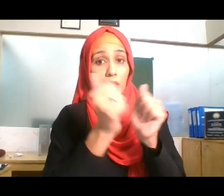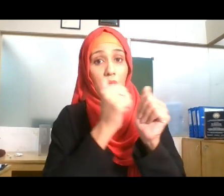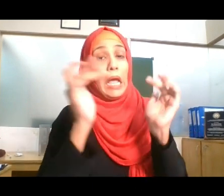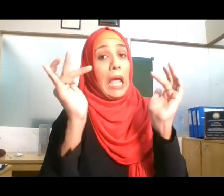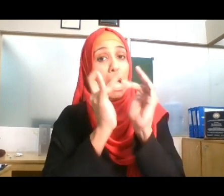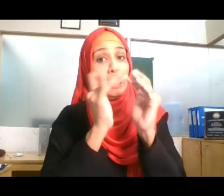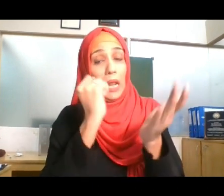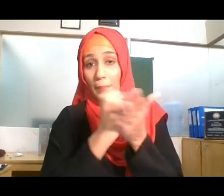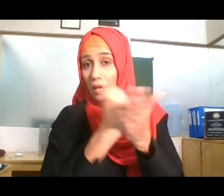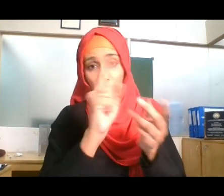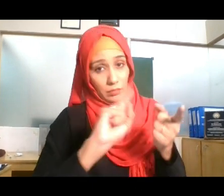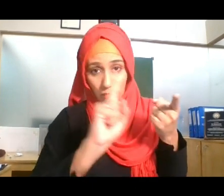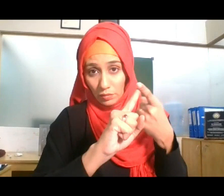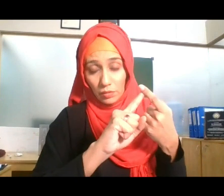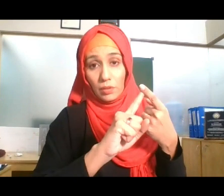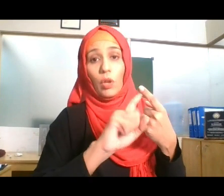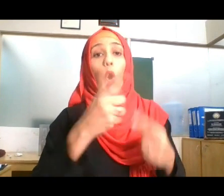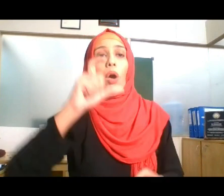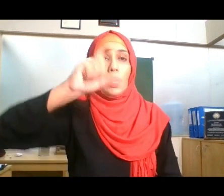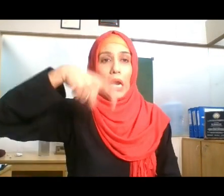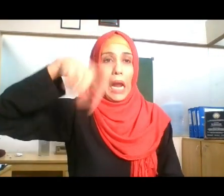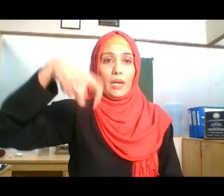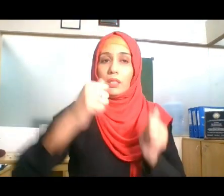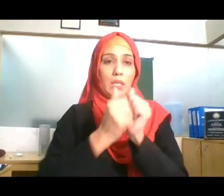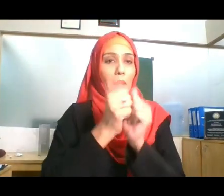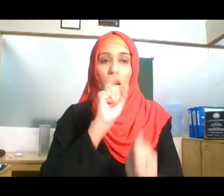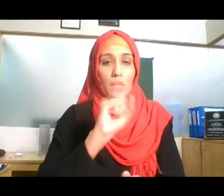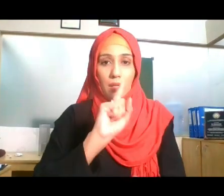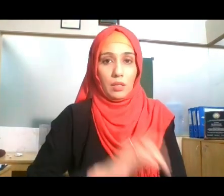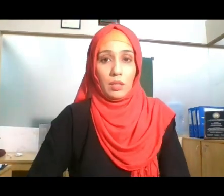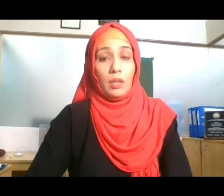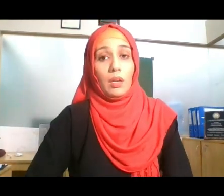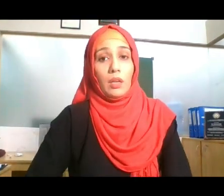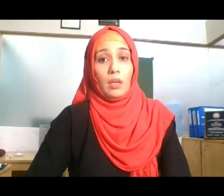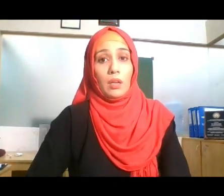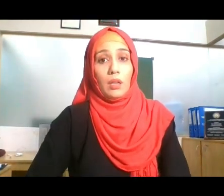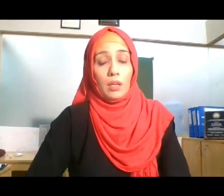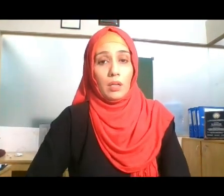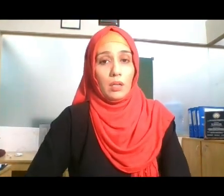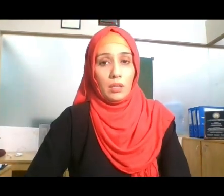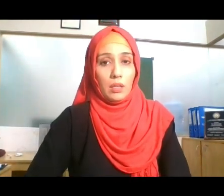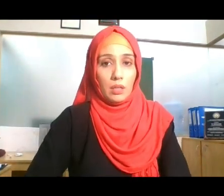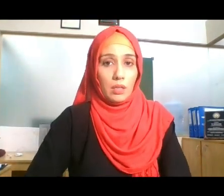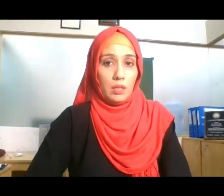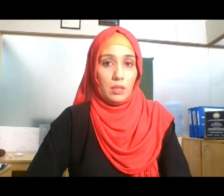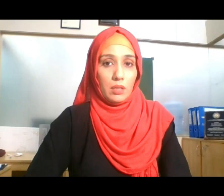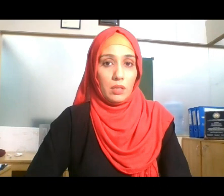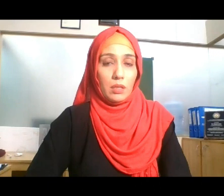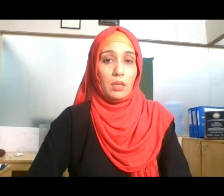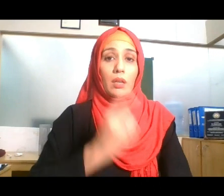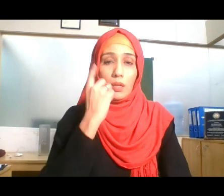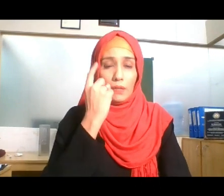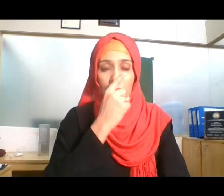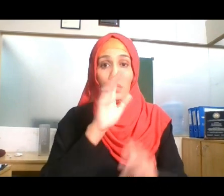banking or to carry credit or debit cards. They would require a person with visual impairment